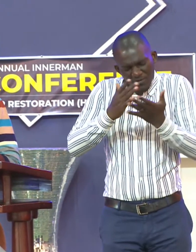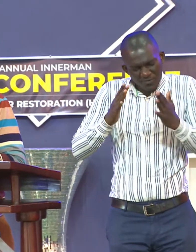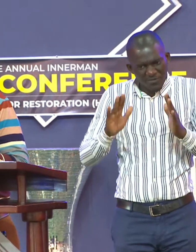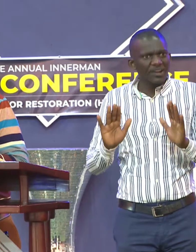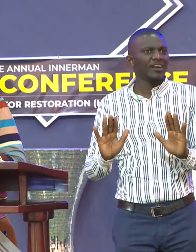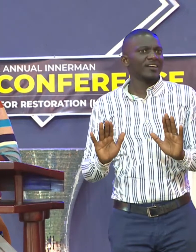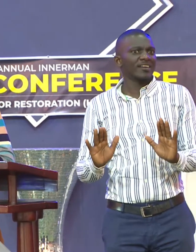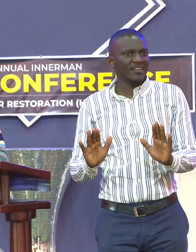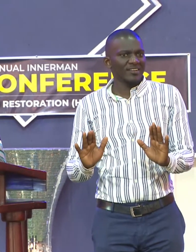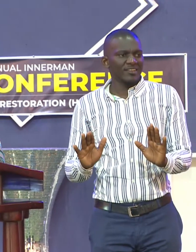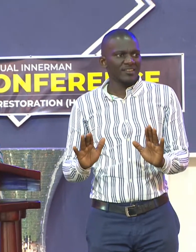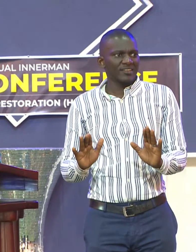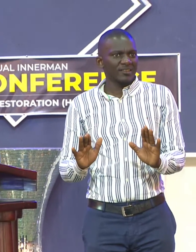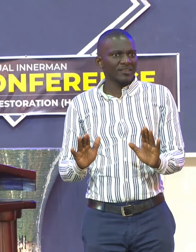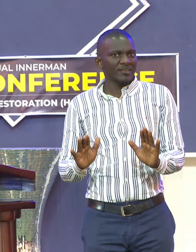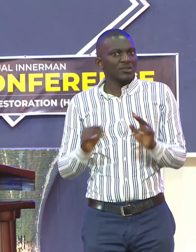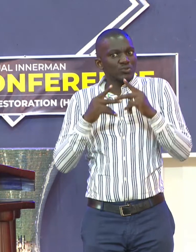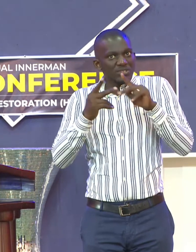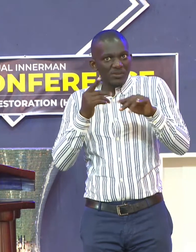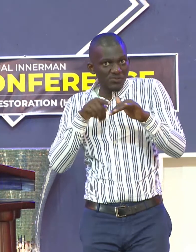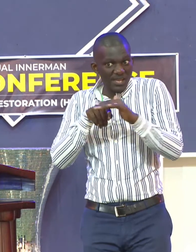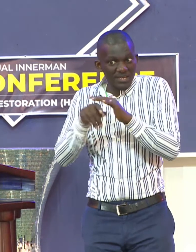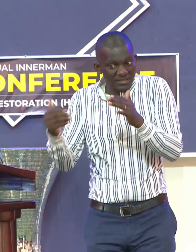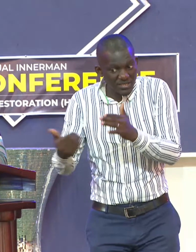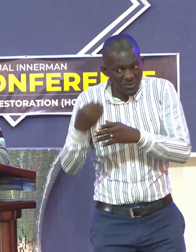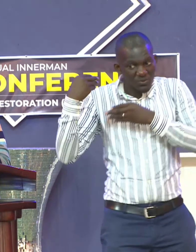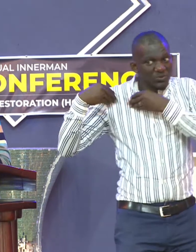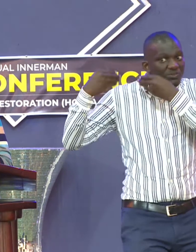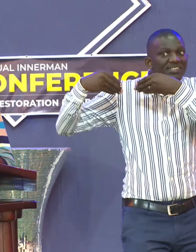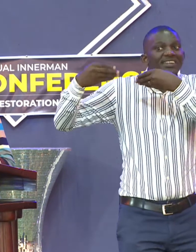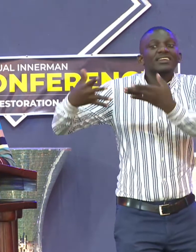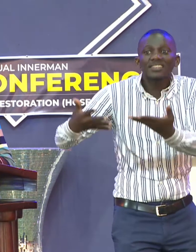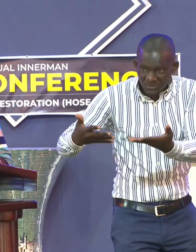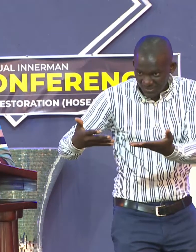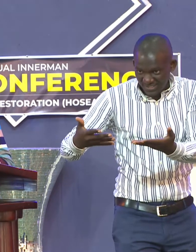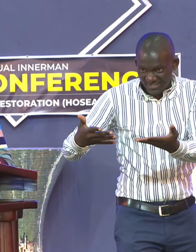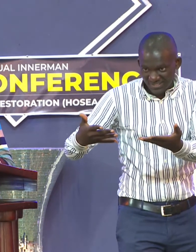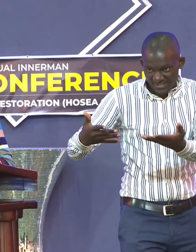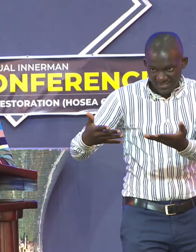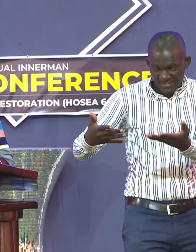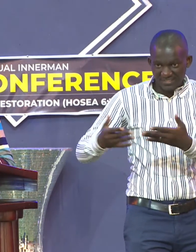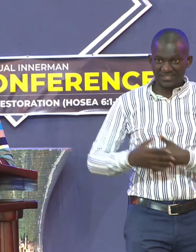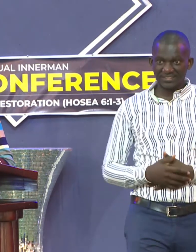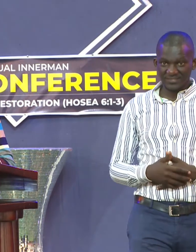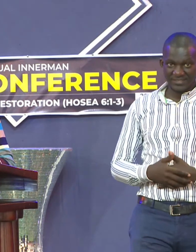he marries, atandika okubanga ayingidde mu mulembe ogumubalirwako abalala. he enters into a